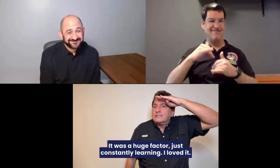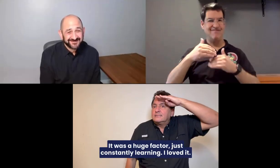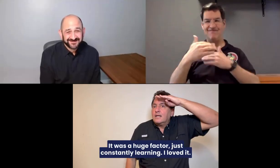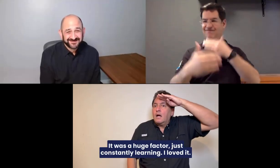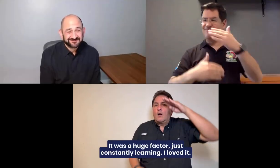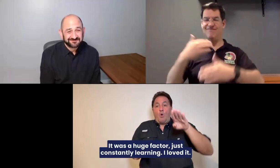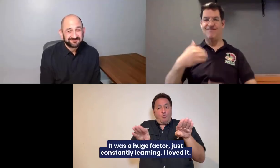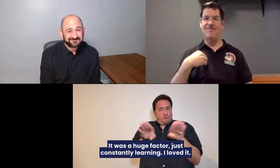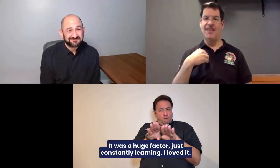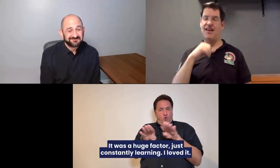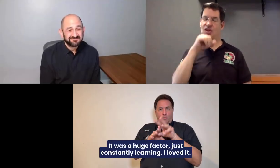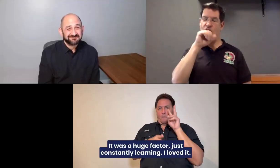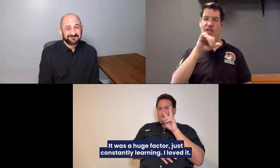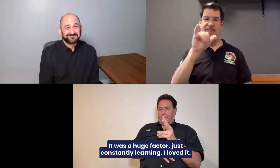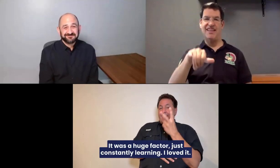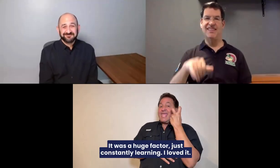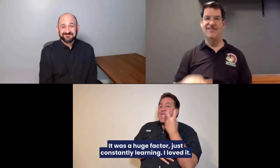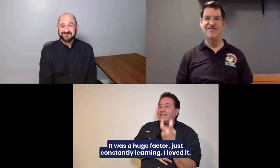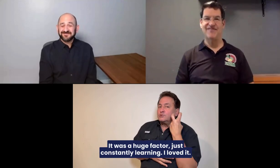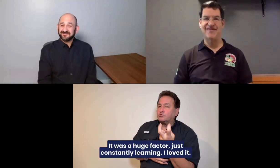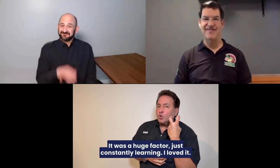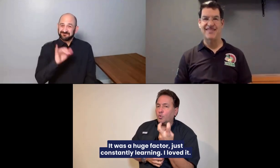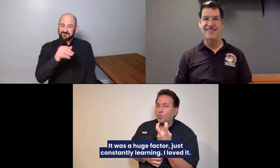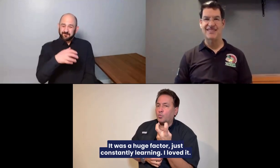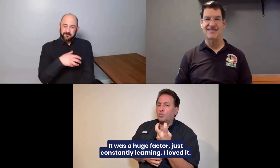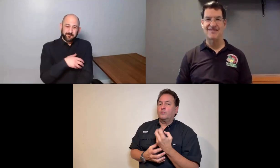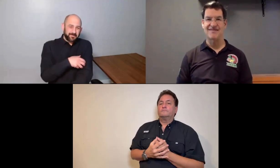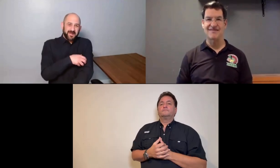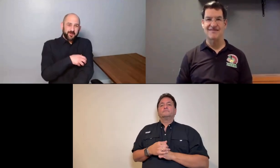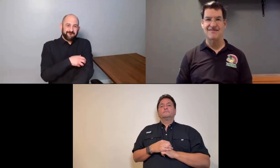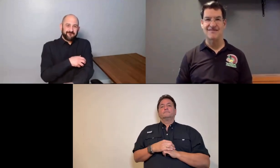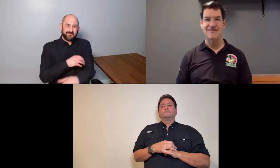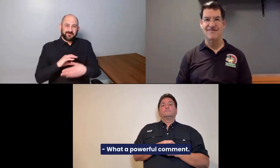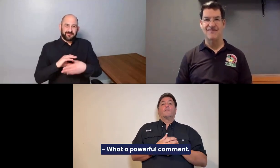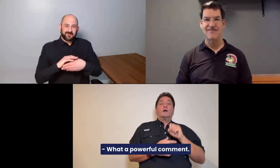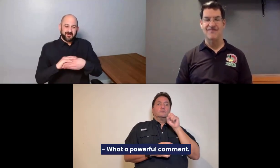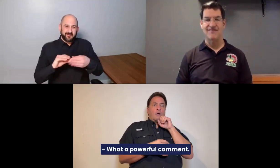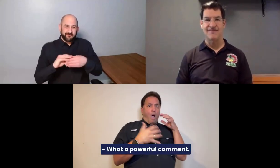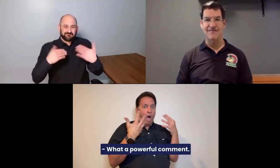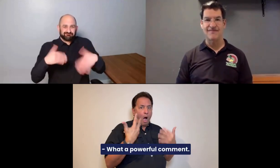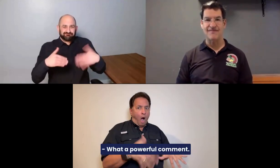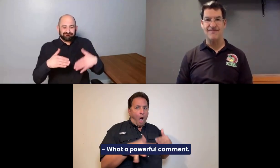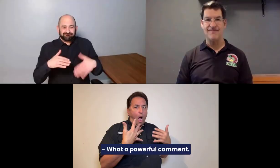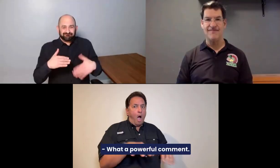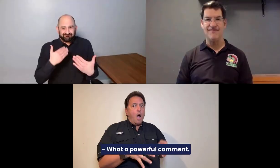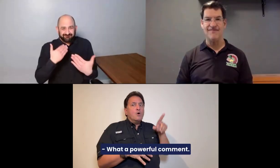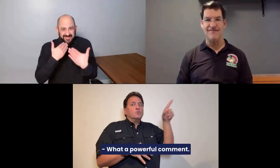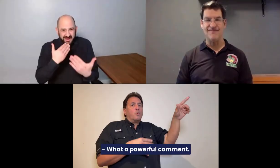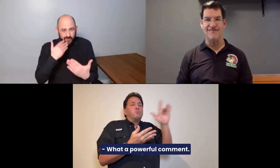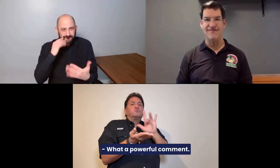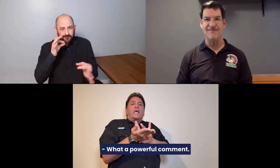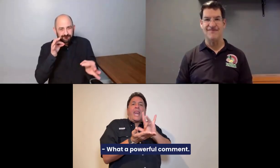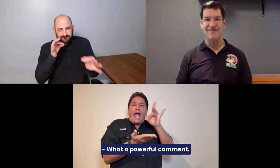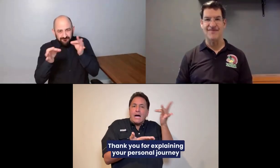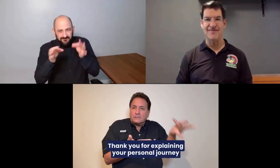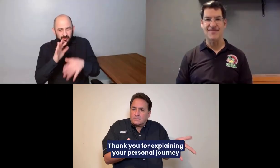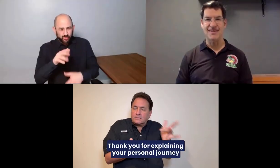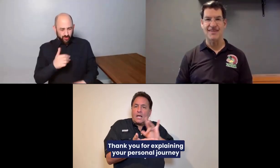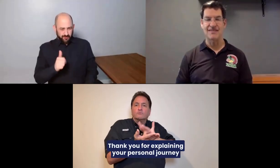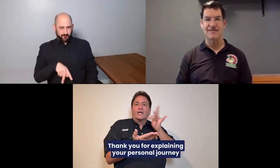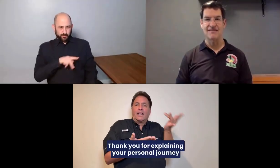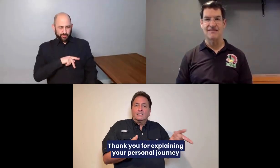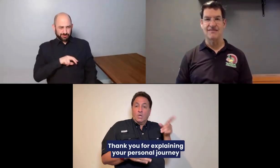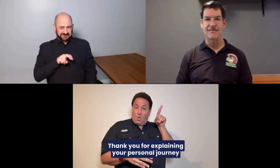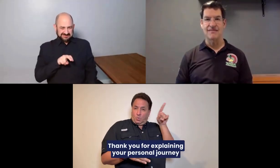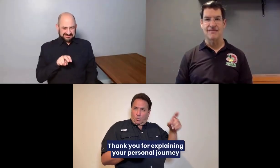It was a huge factor, just constantly learning. I loved it. What a powerful comment. Thank